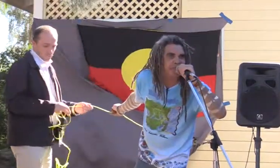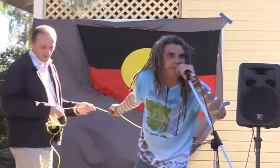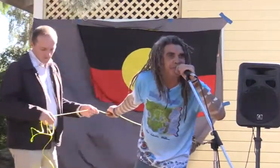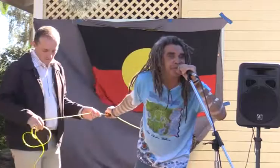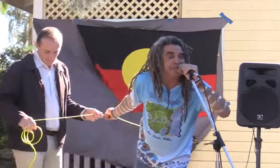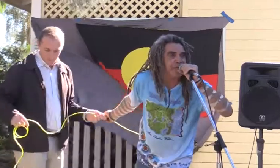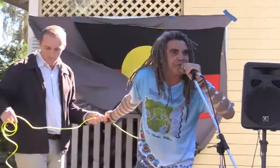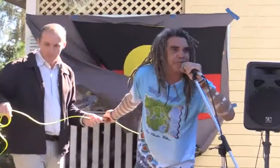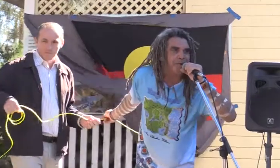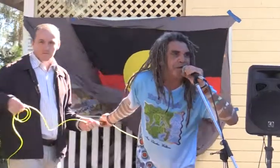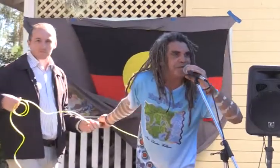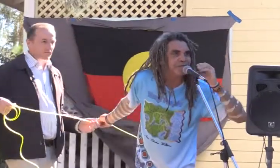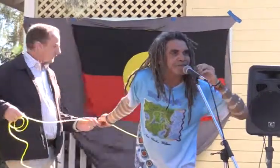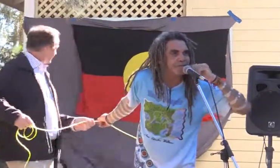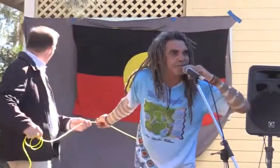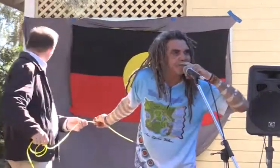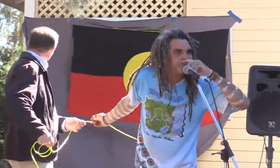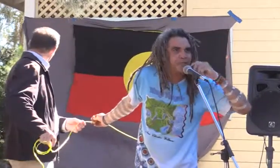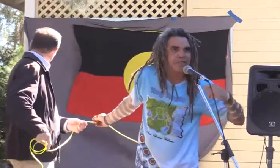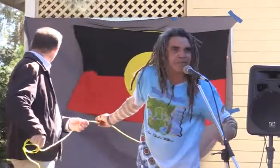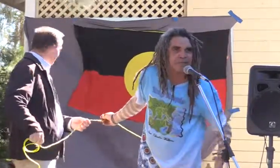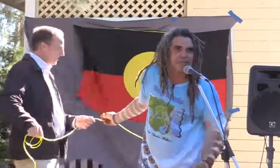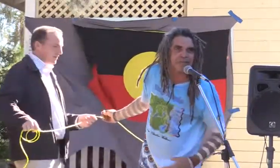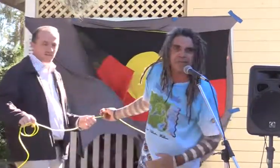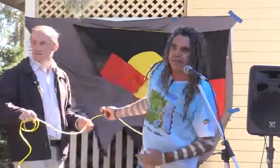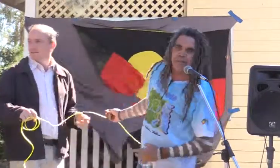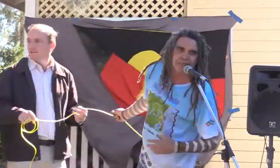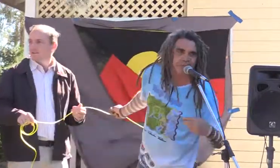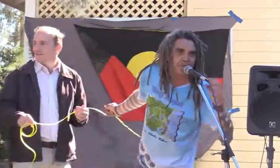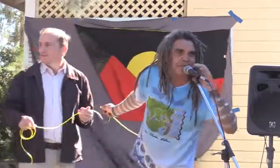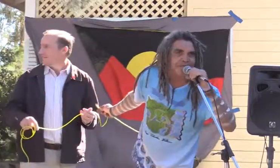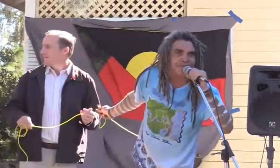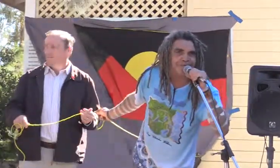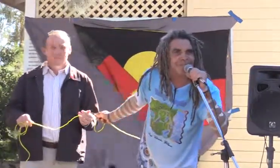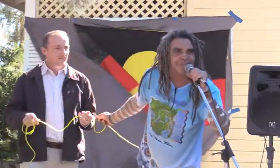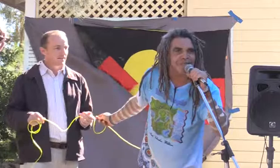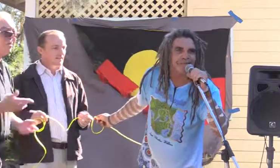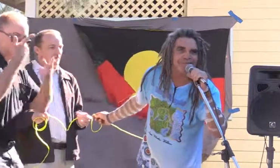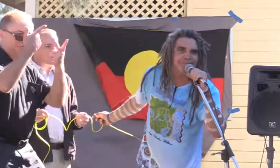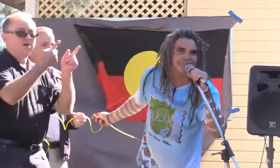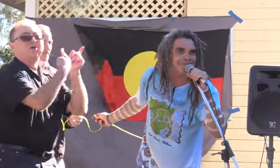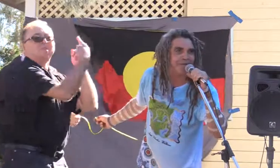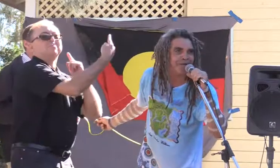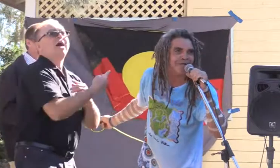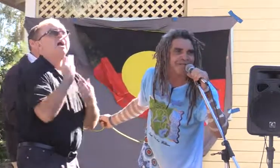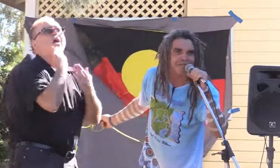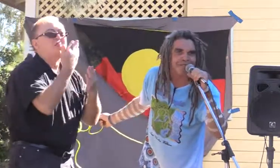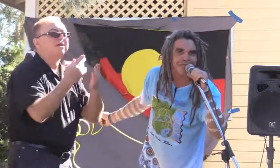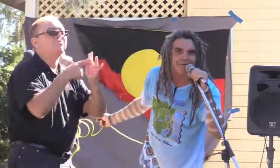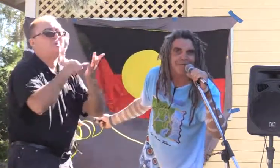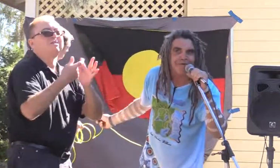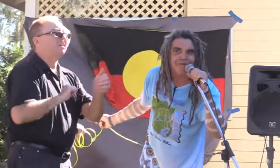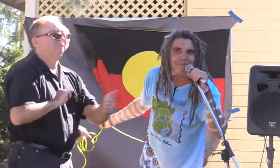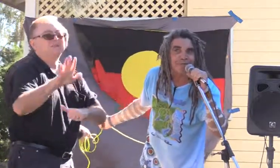So we're just about to unveil the plaque, the story of what the paintings are. Thank you, Isaac. He's a deadly fella, ain't you,